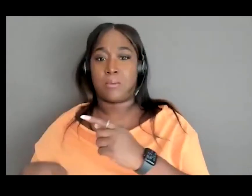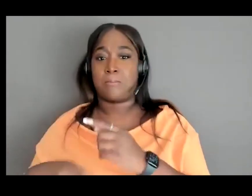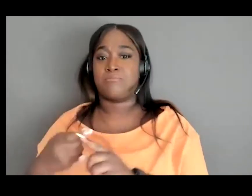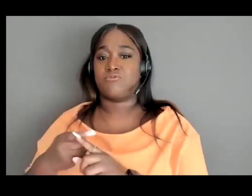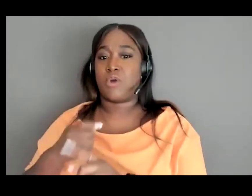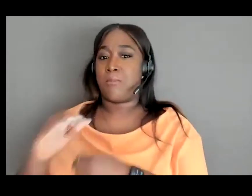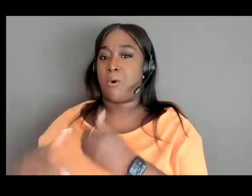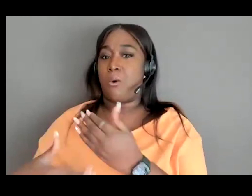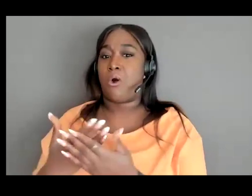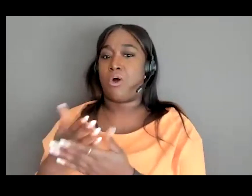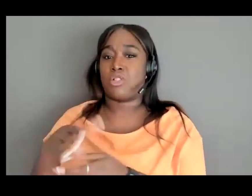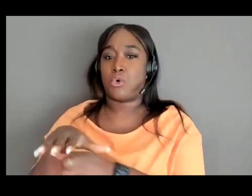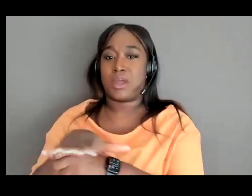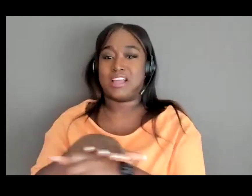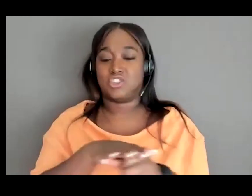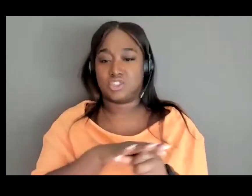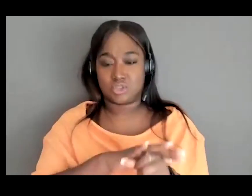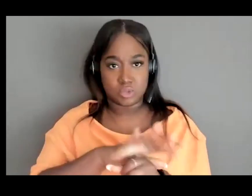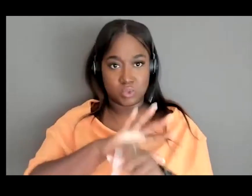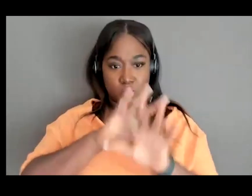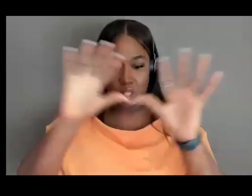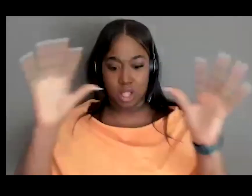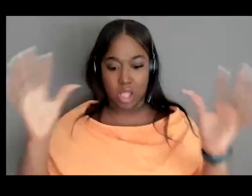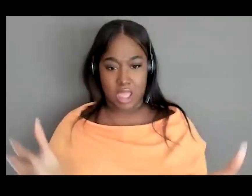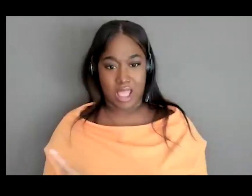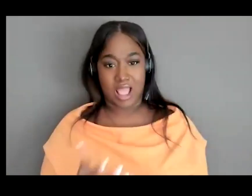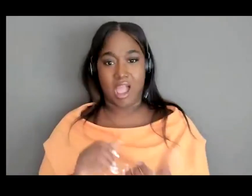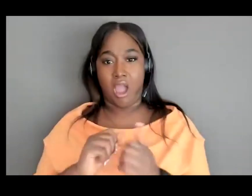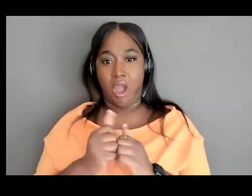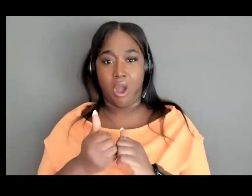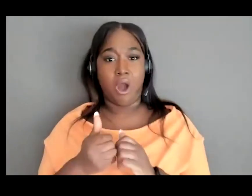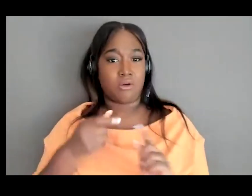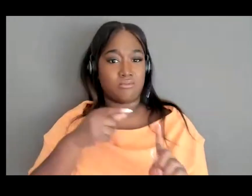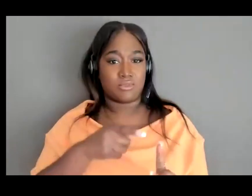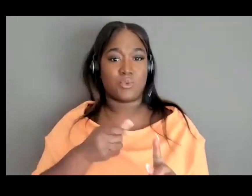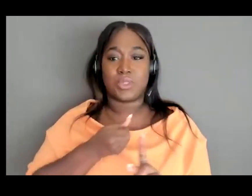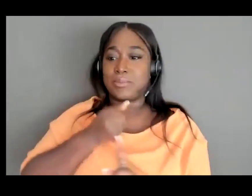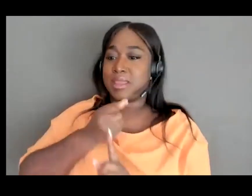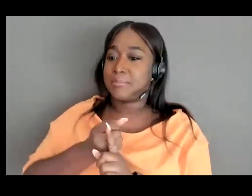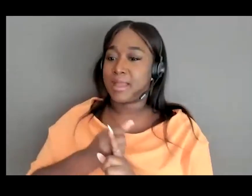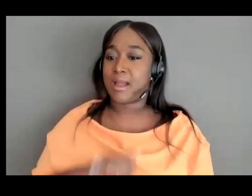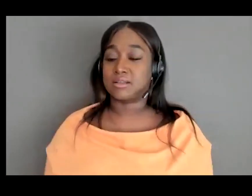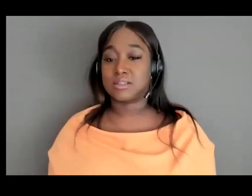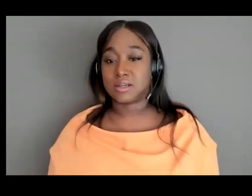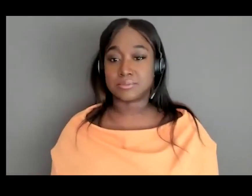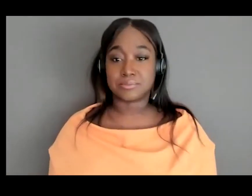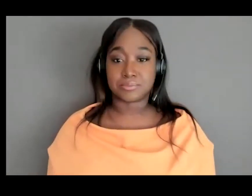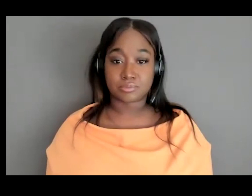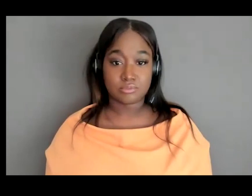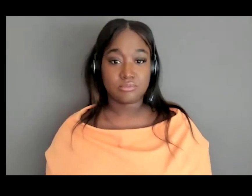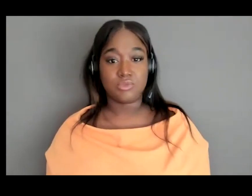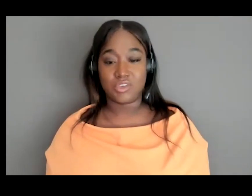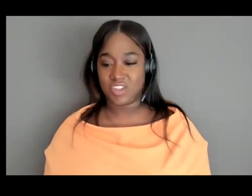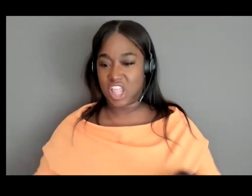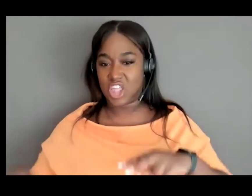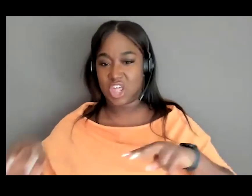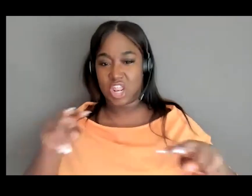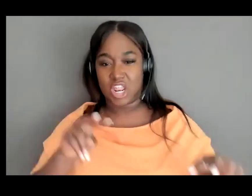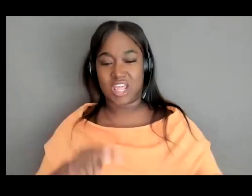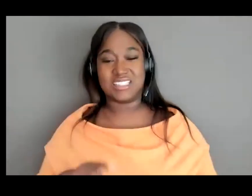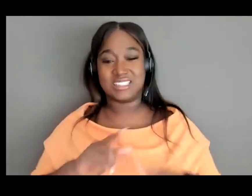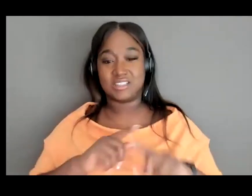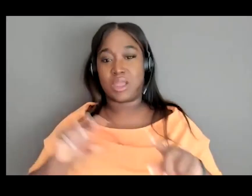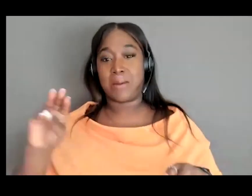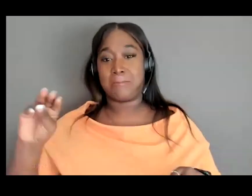all locations and looking at how all segments would be impacted. So looking at basically